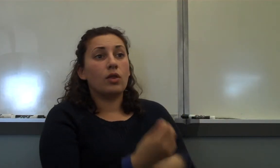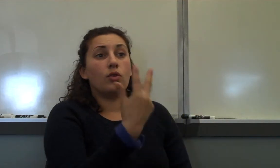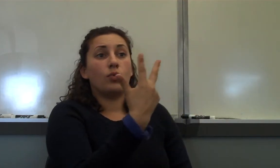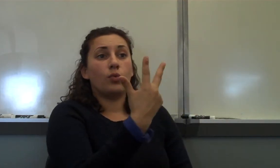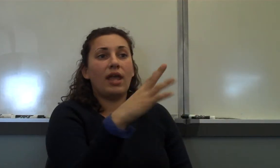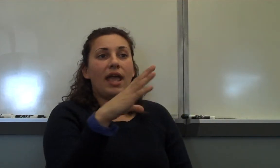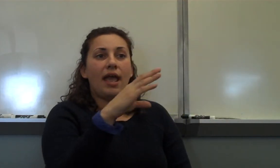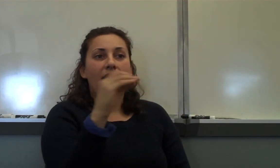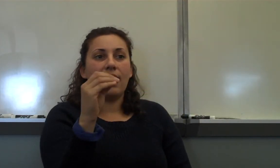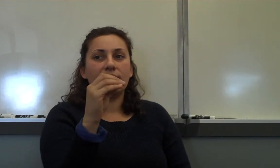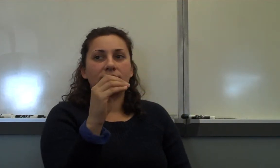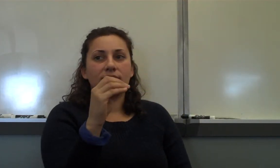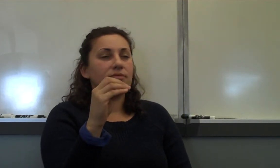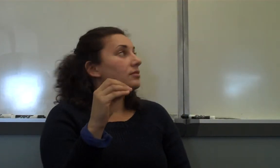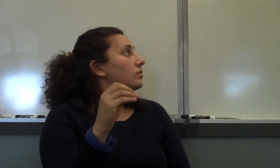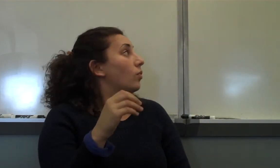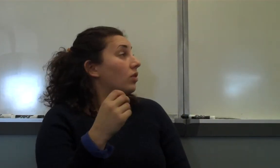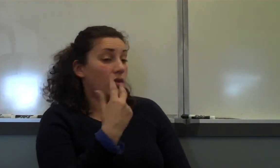tenths position, so that really is 3/10.